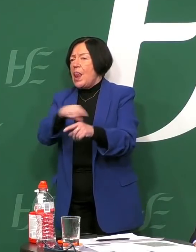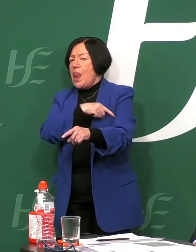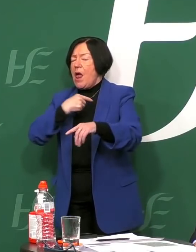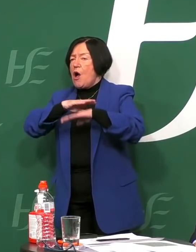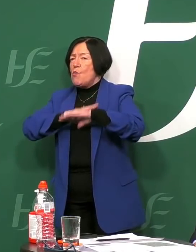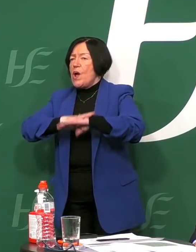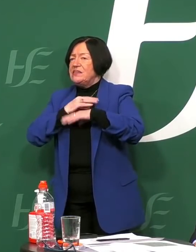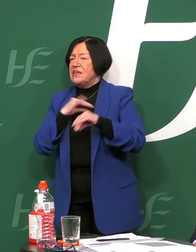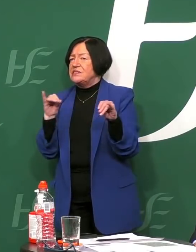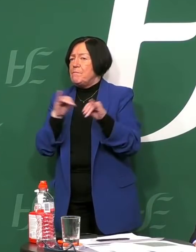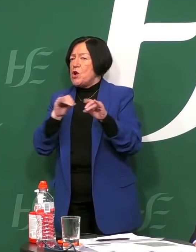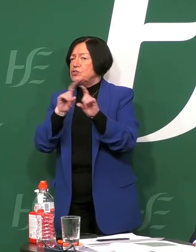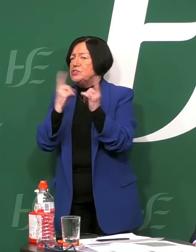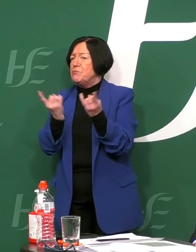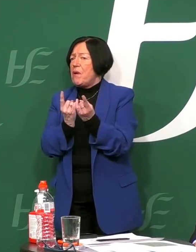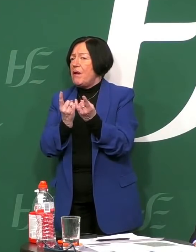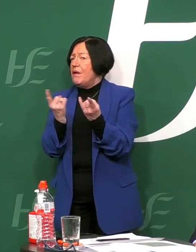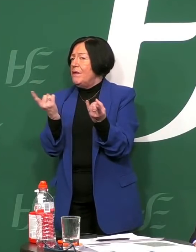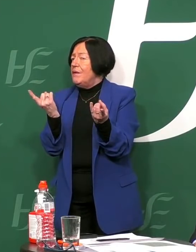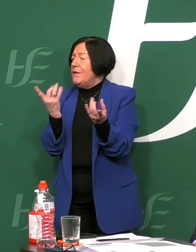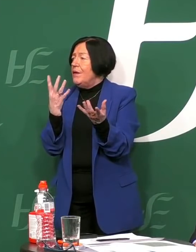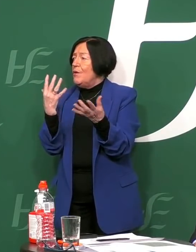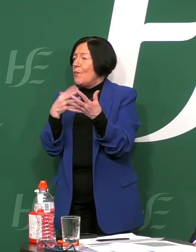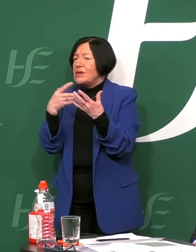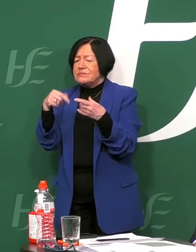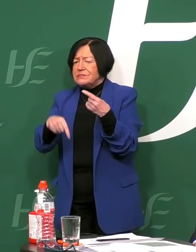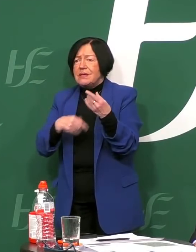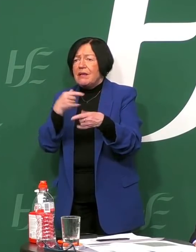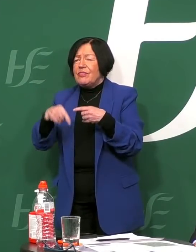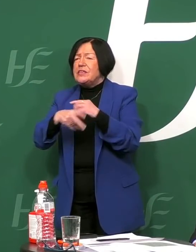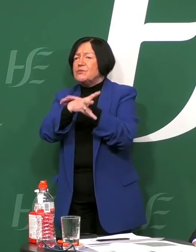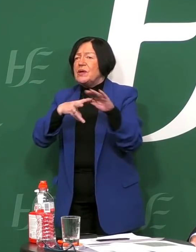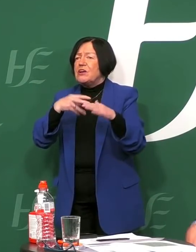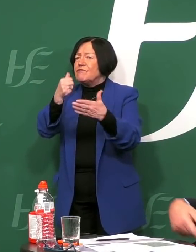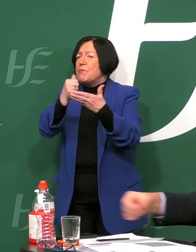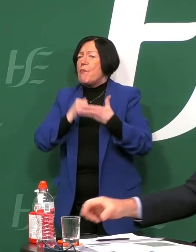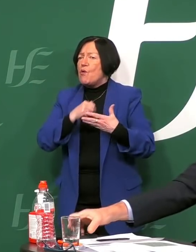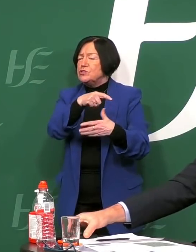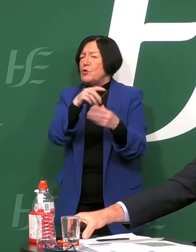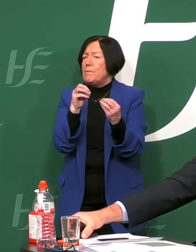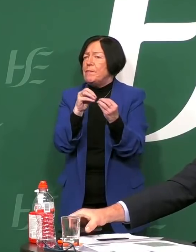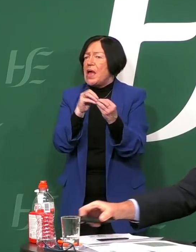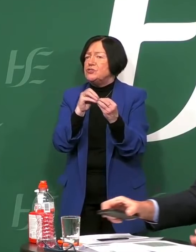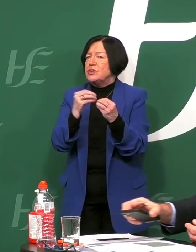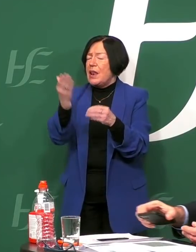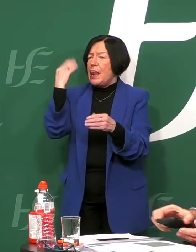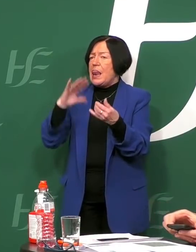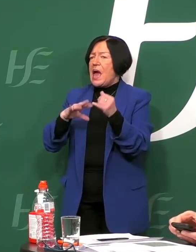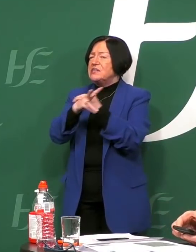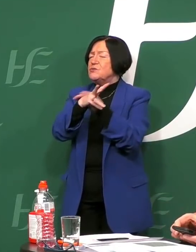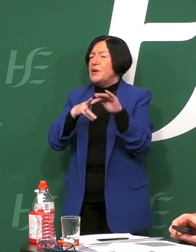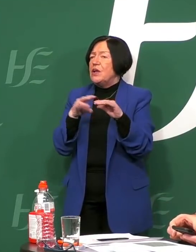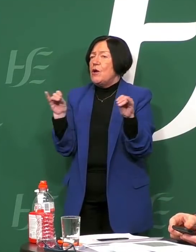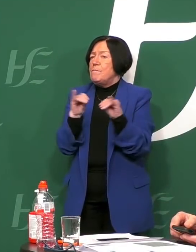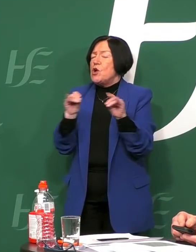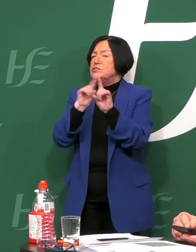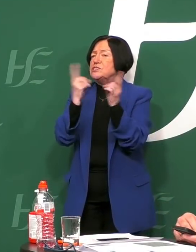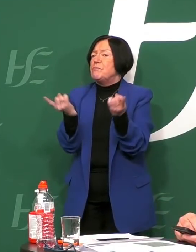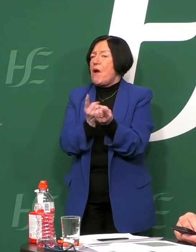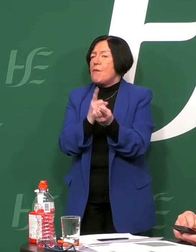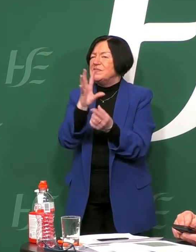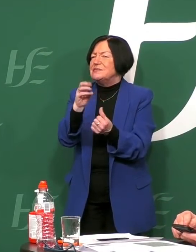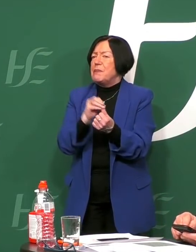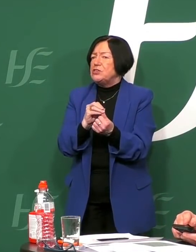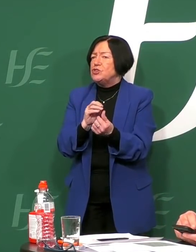at emergency departments. What's being done this week in terms of the supports you were mentioning last week for the emergency departments